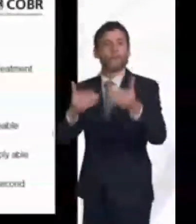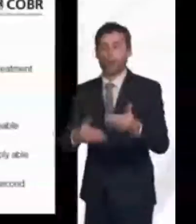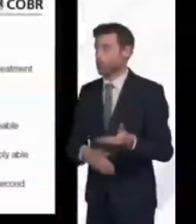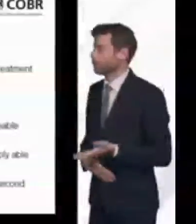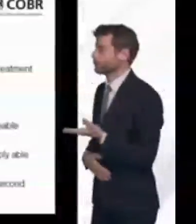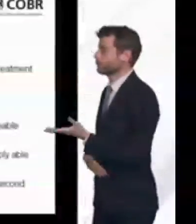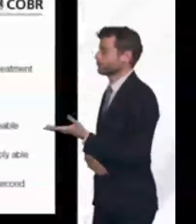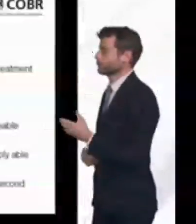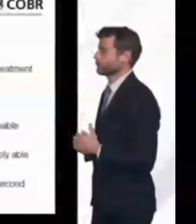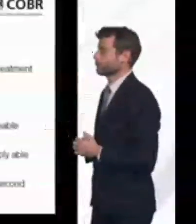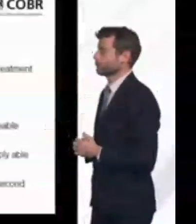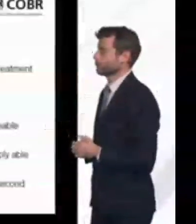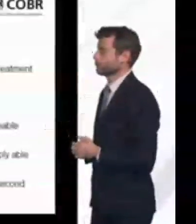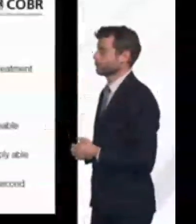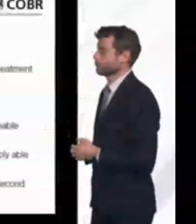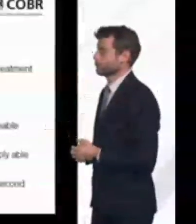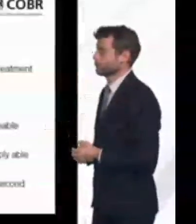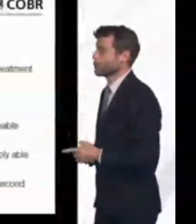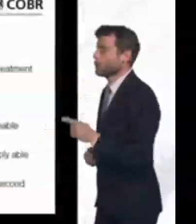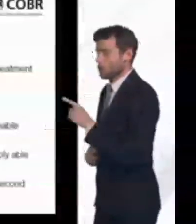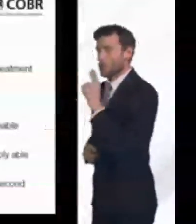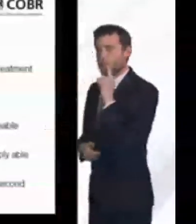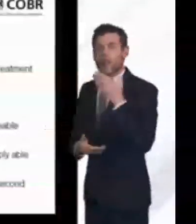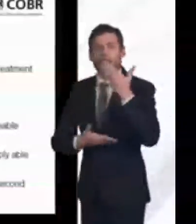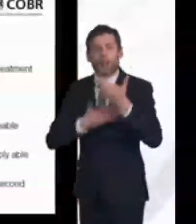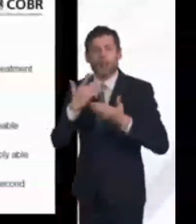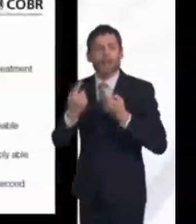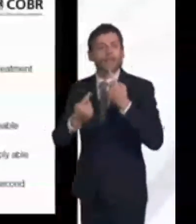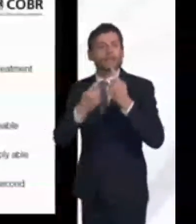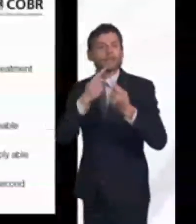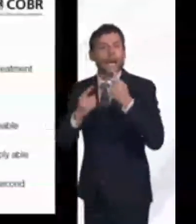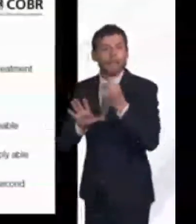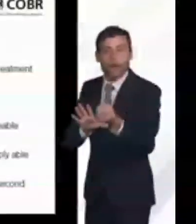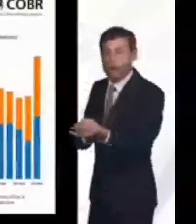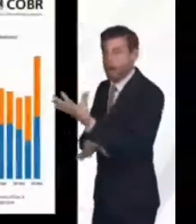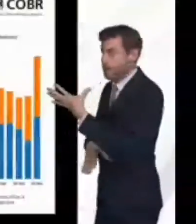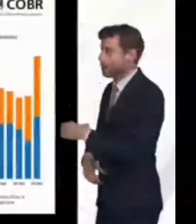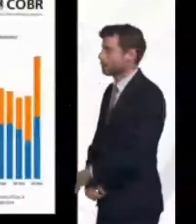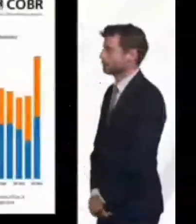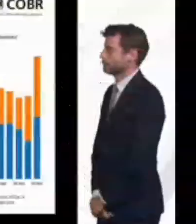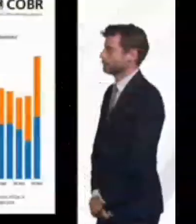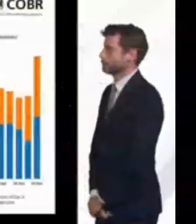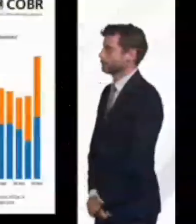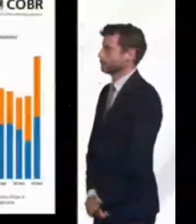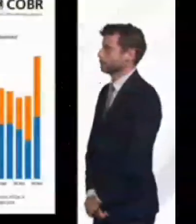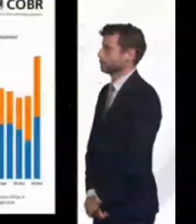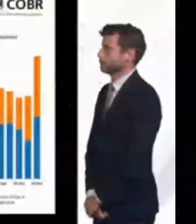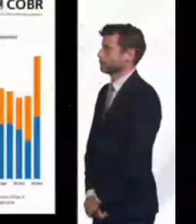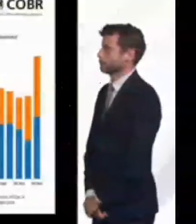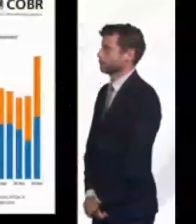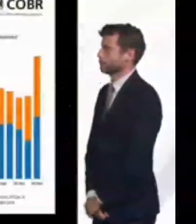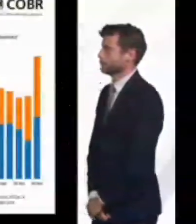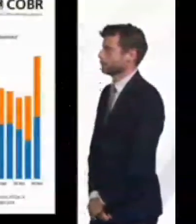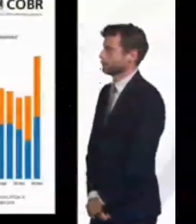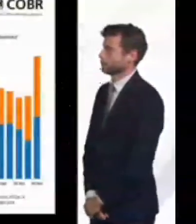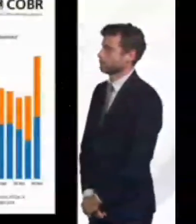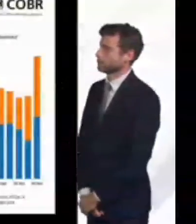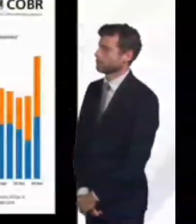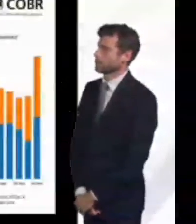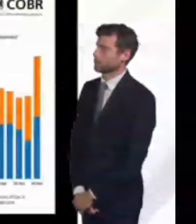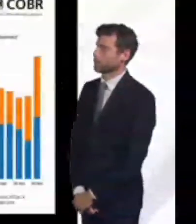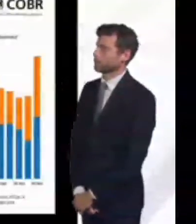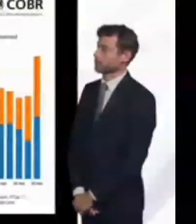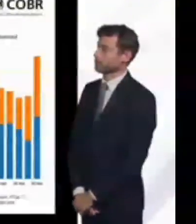in terms of the epidemic, so show you where we are. Next slide, please. So, the